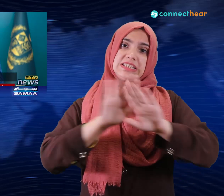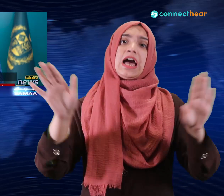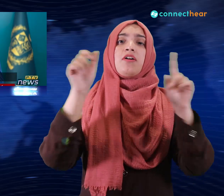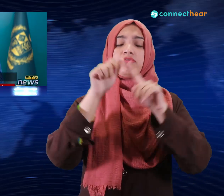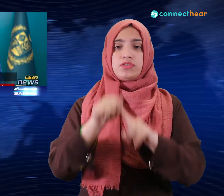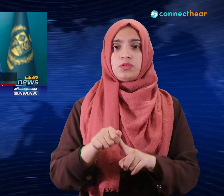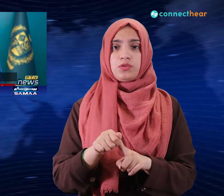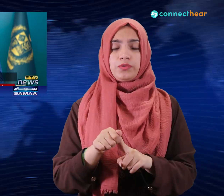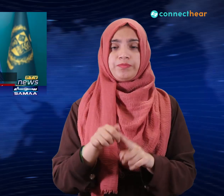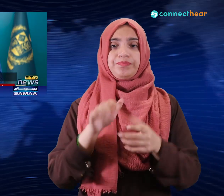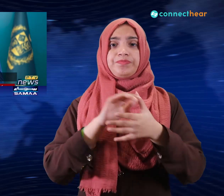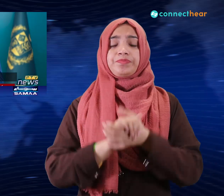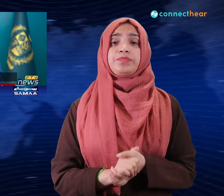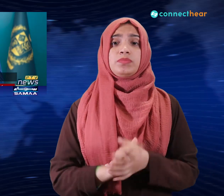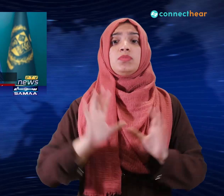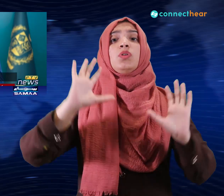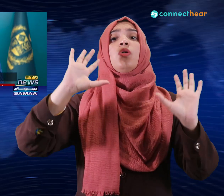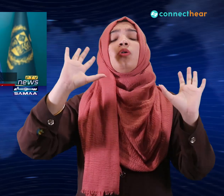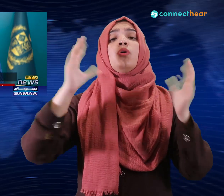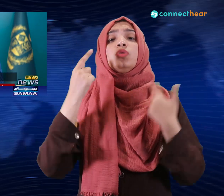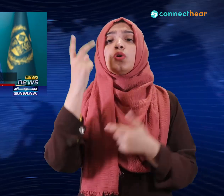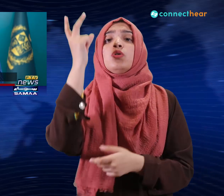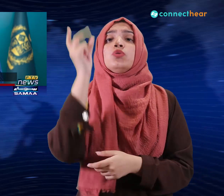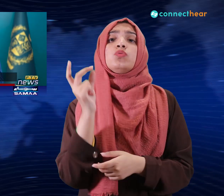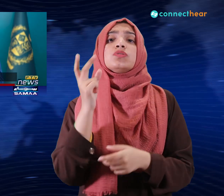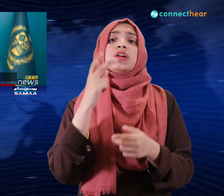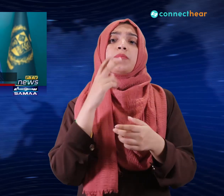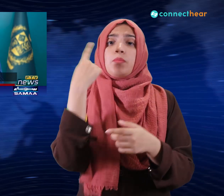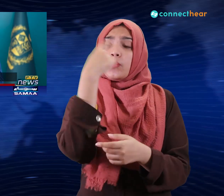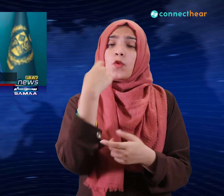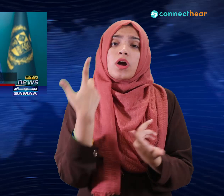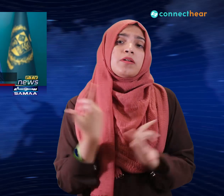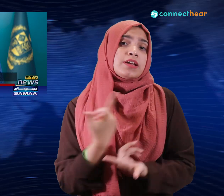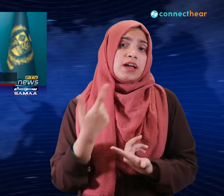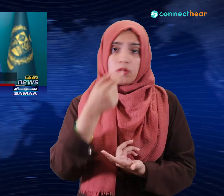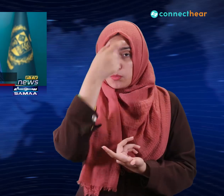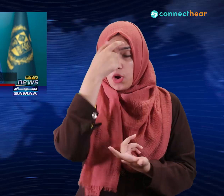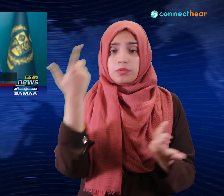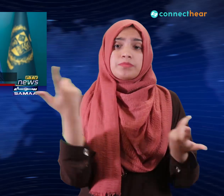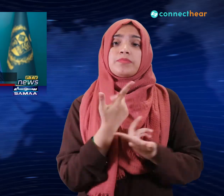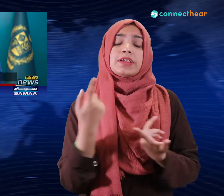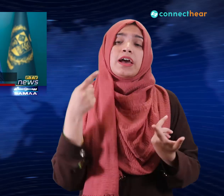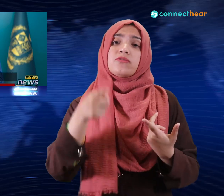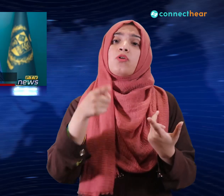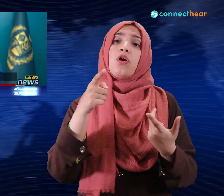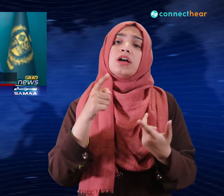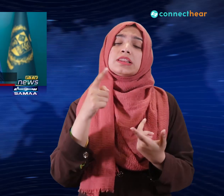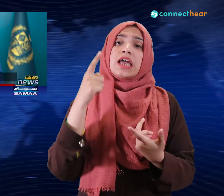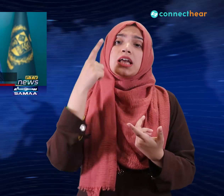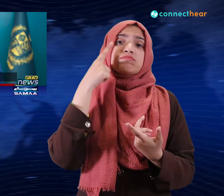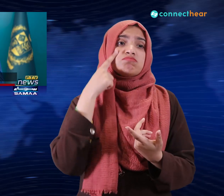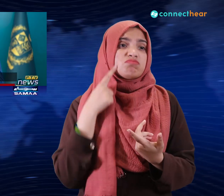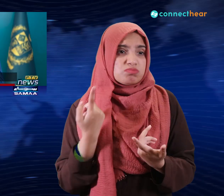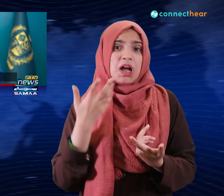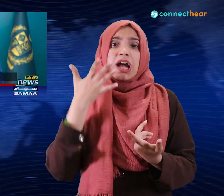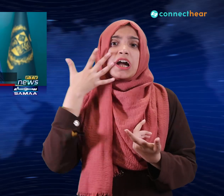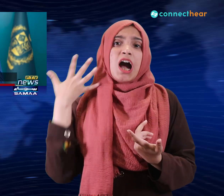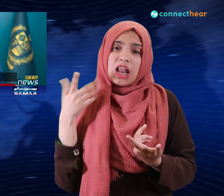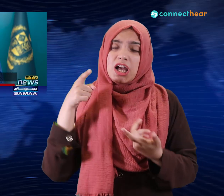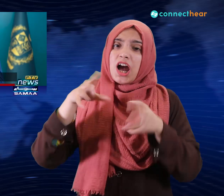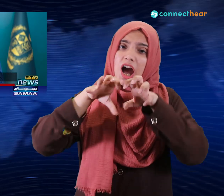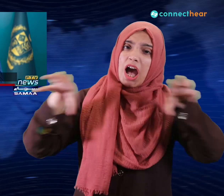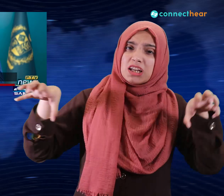done. Of vital urgency is the waiver of intellectual property